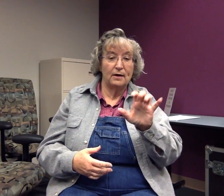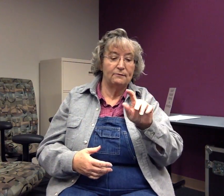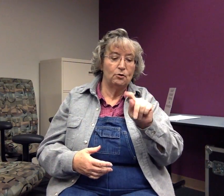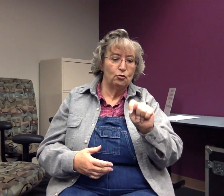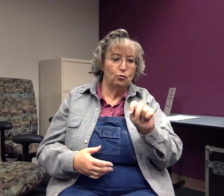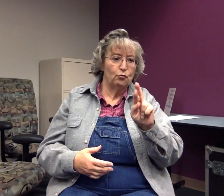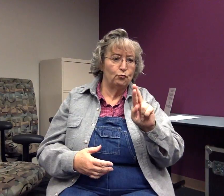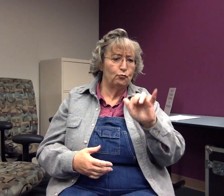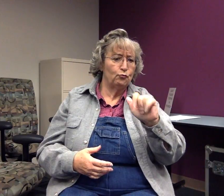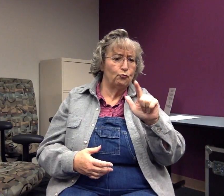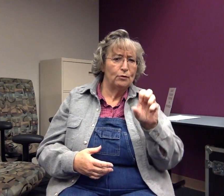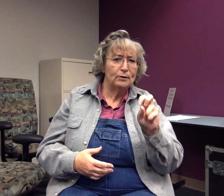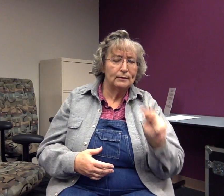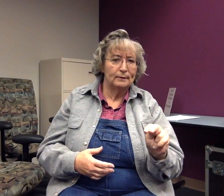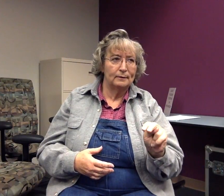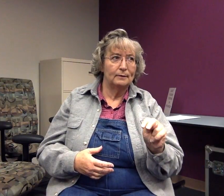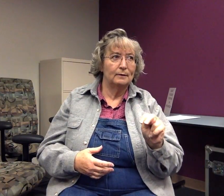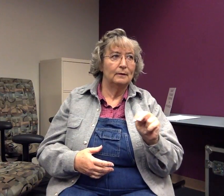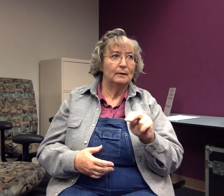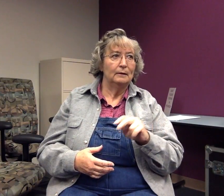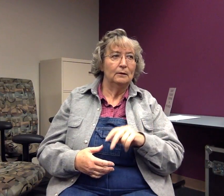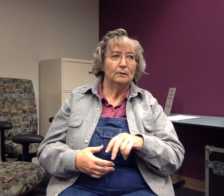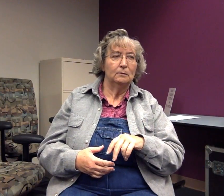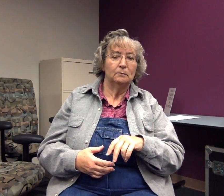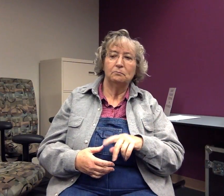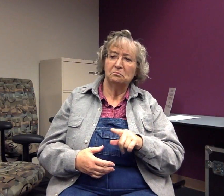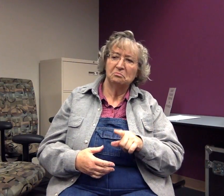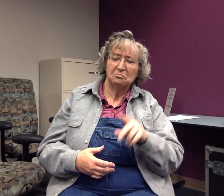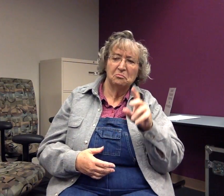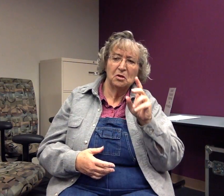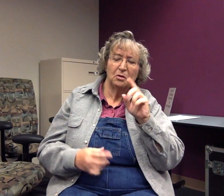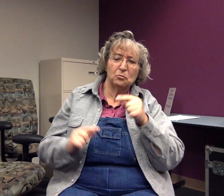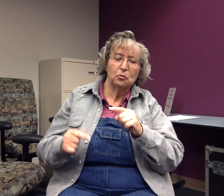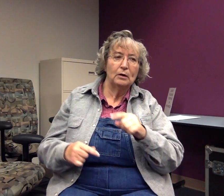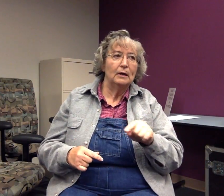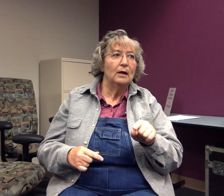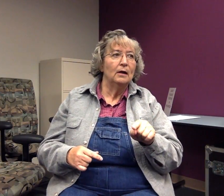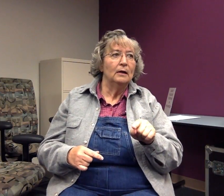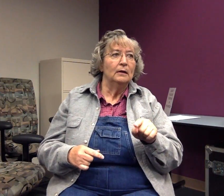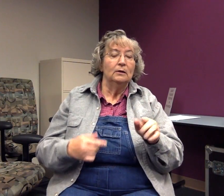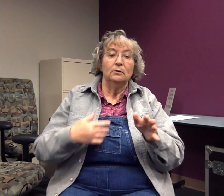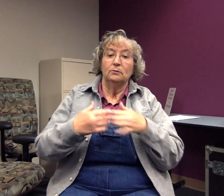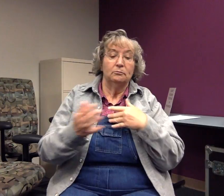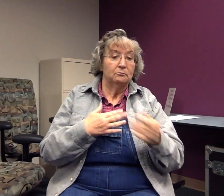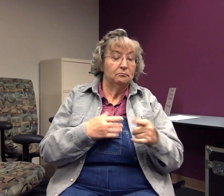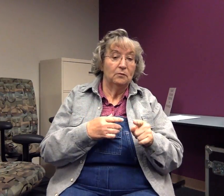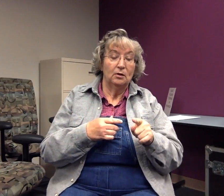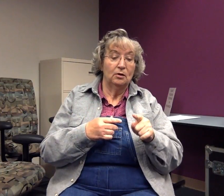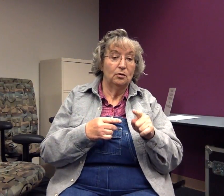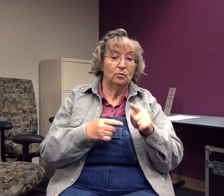Yeah, I guess that would hurt. Okay, whether they're eukaryotic or prokaryotic, almost all cells have the ability to